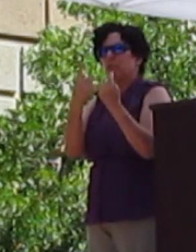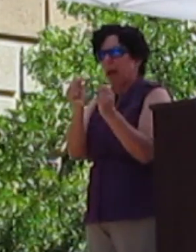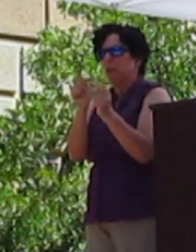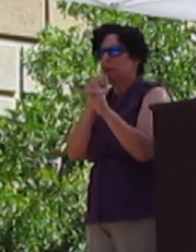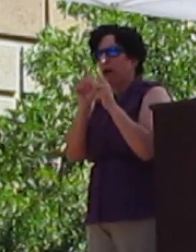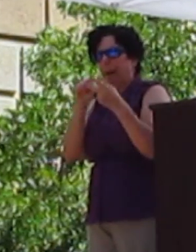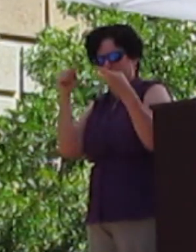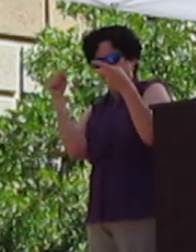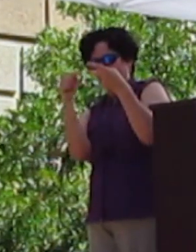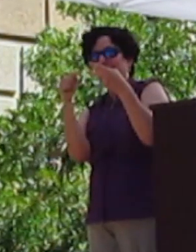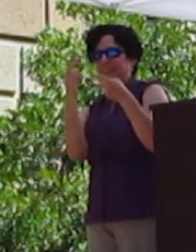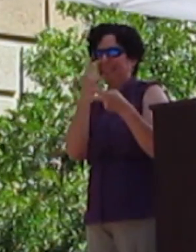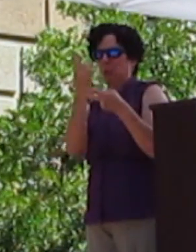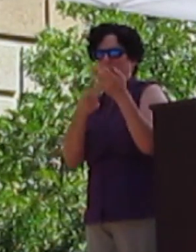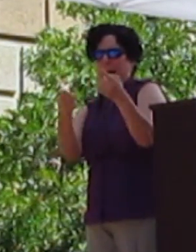what happens.